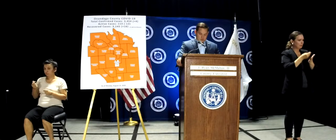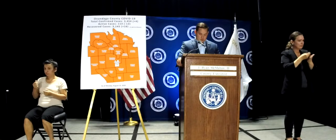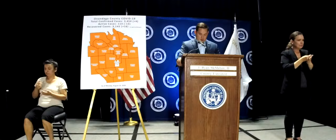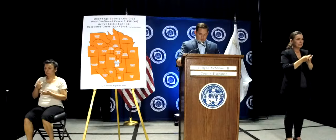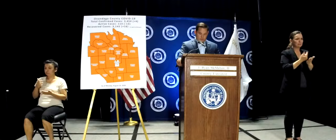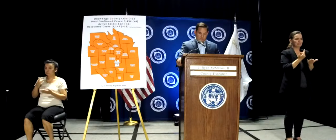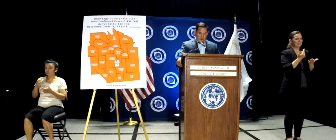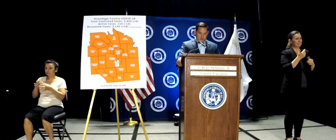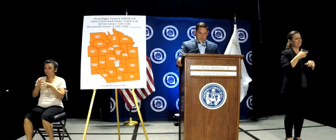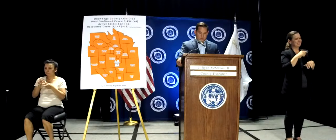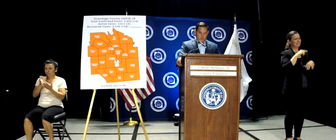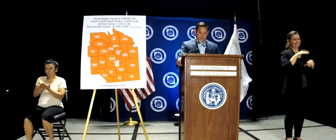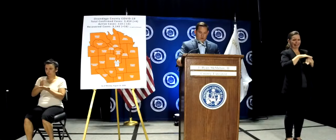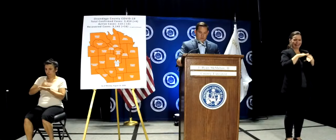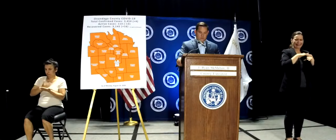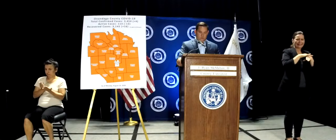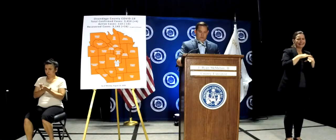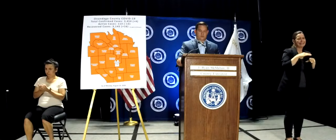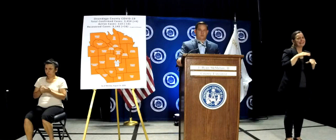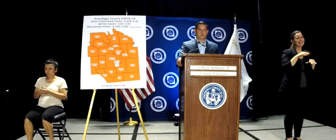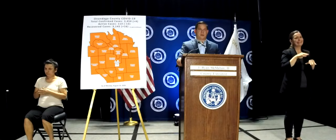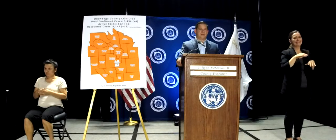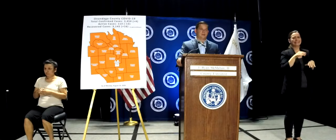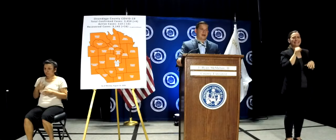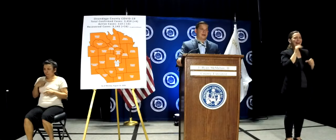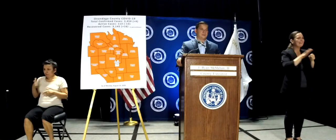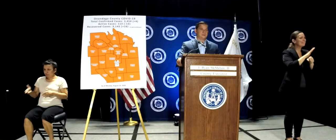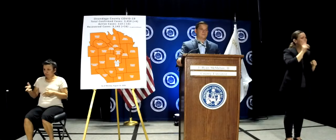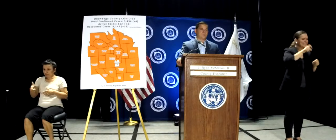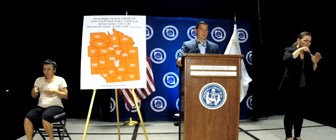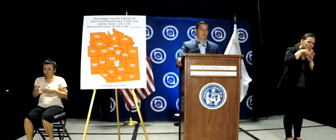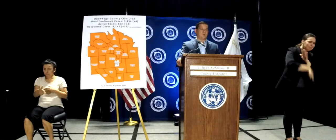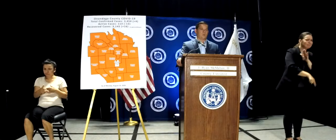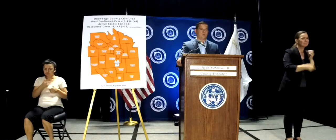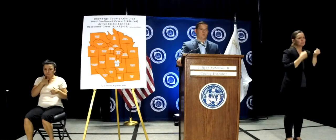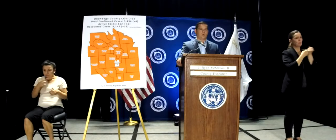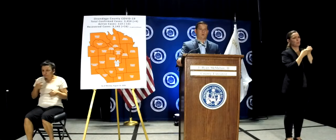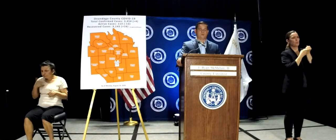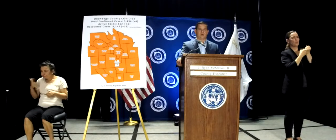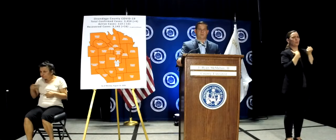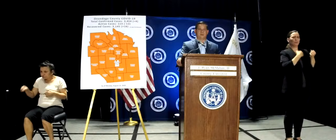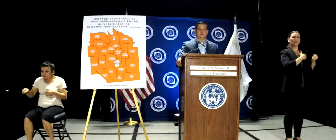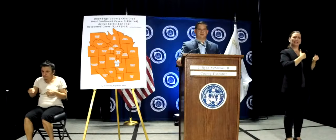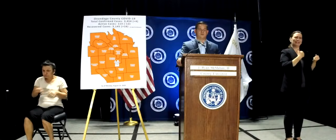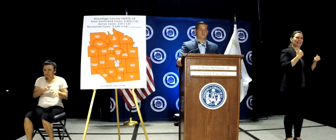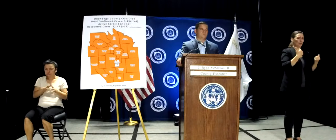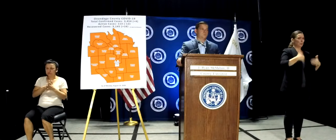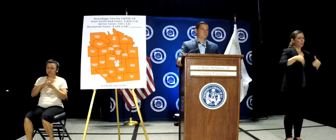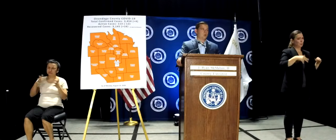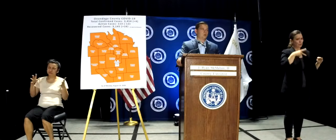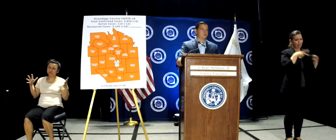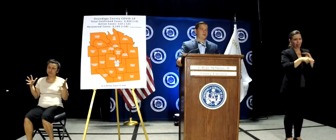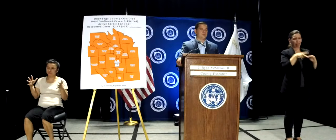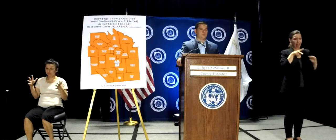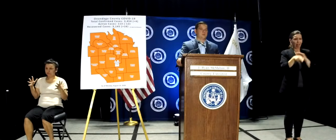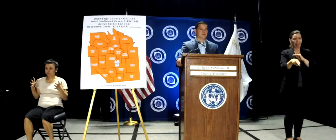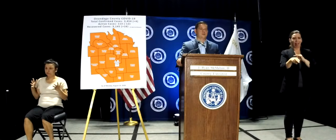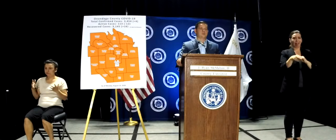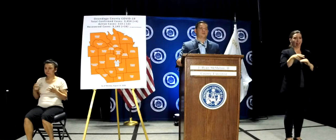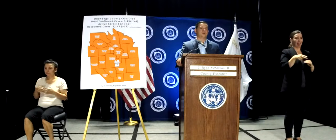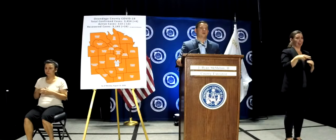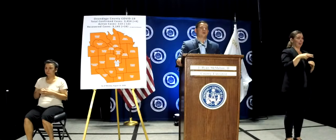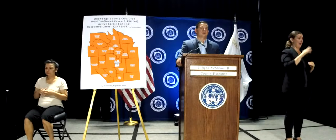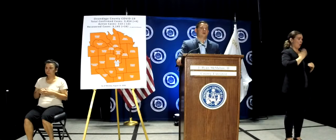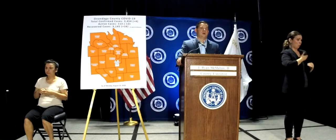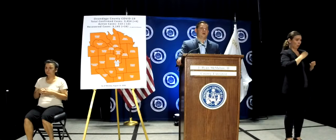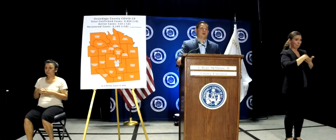crisis. We've cut related to spending lines, early retirement incentives, holding vacant